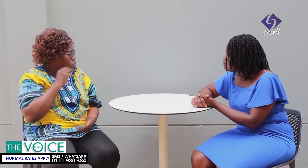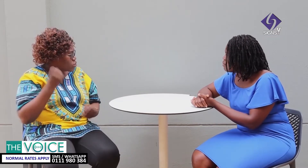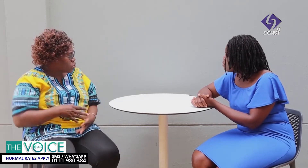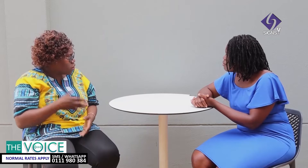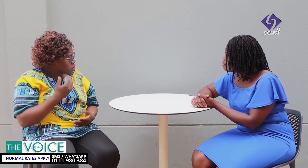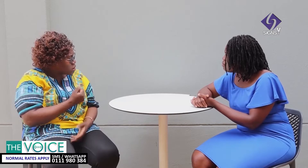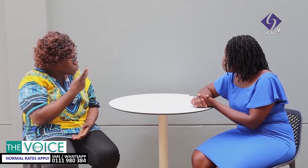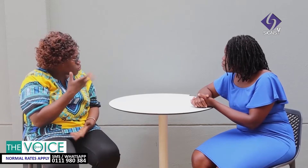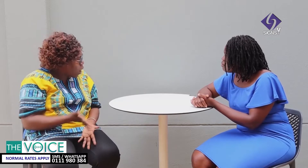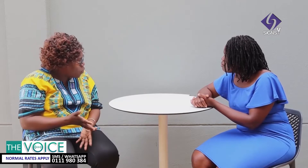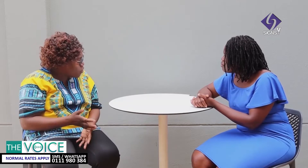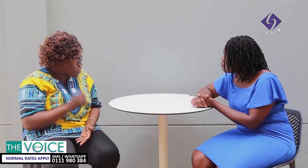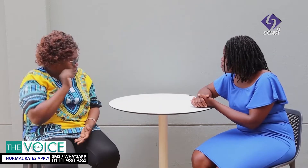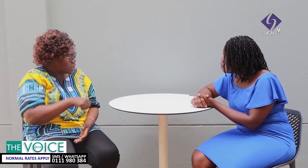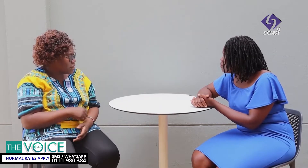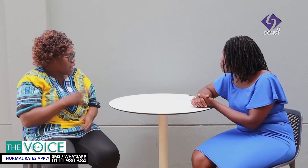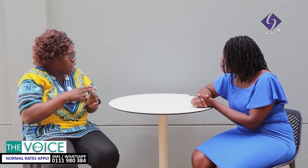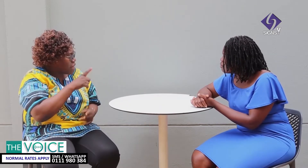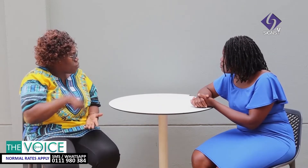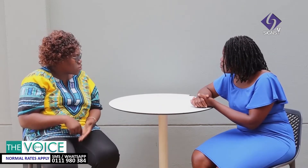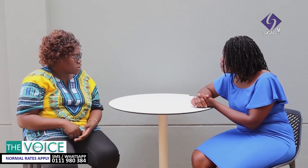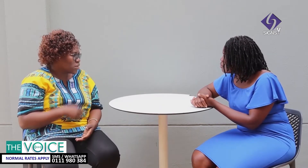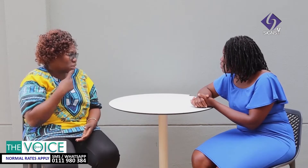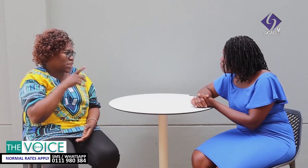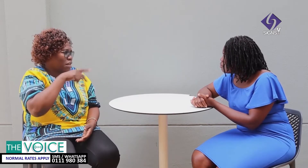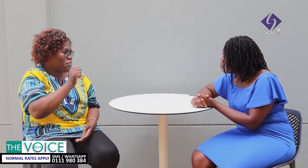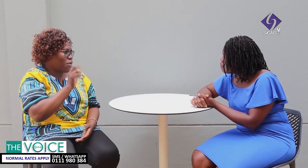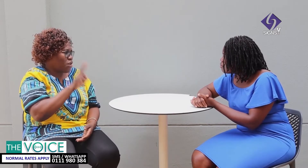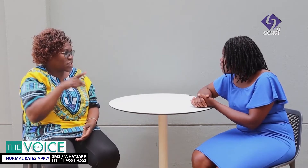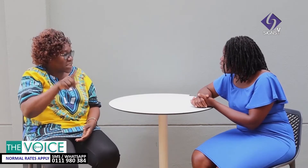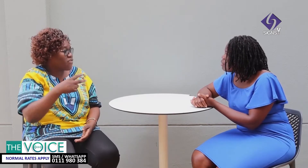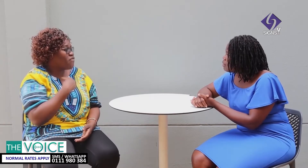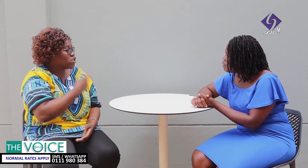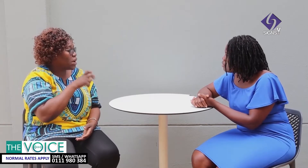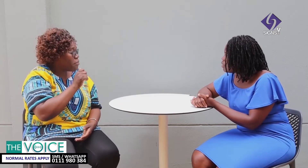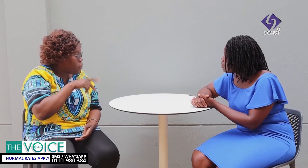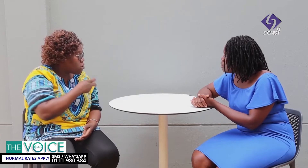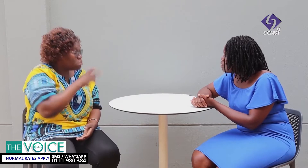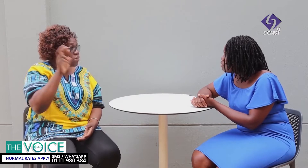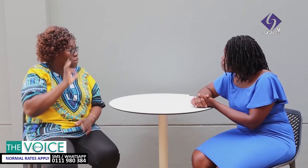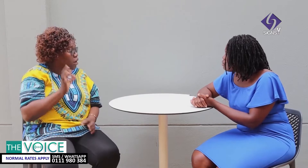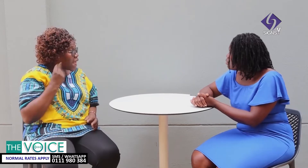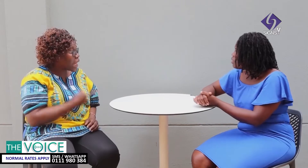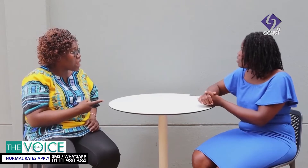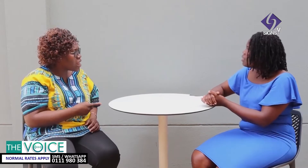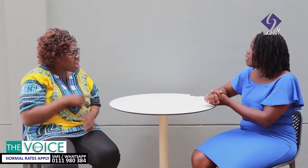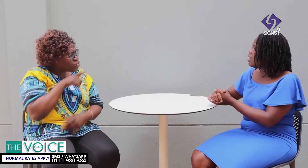child. And when I went to visit my uncle at home, they were actually shocked to see that I